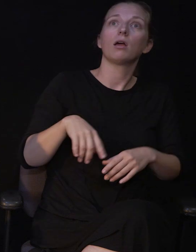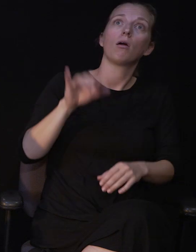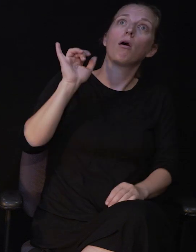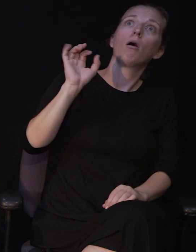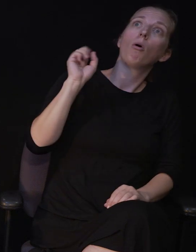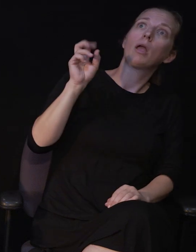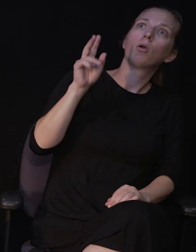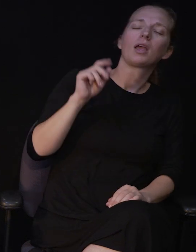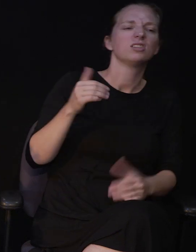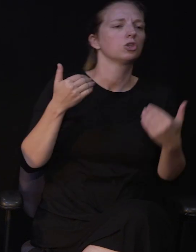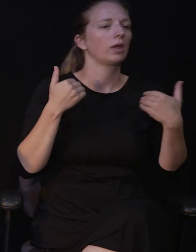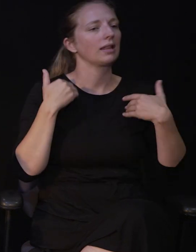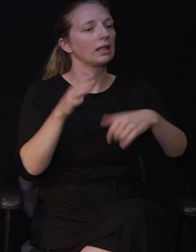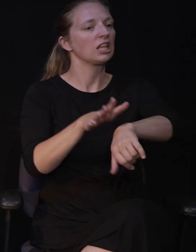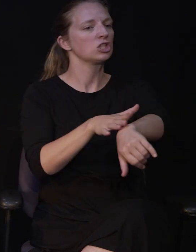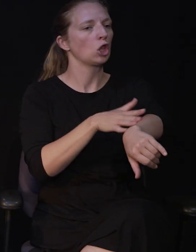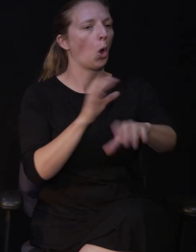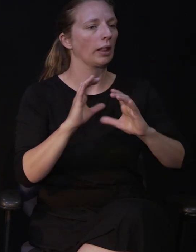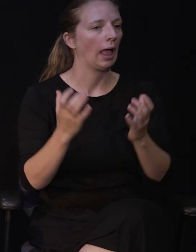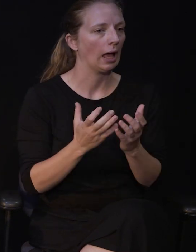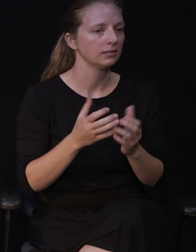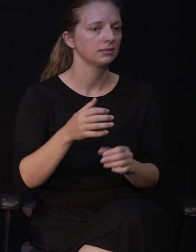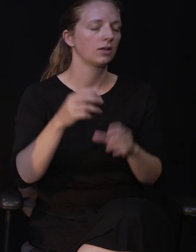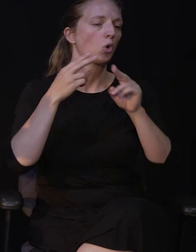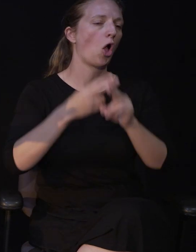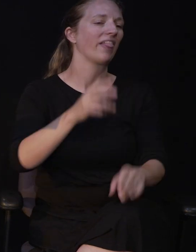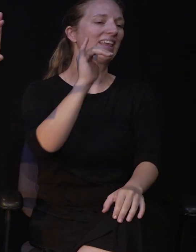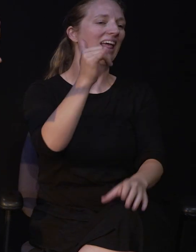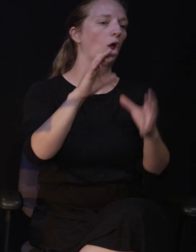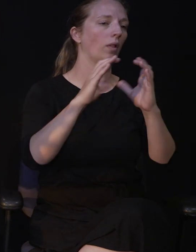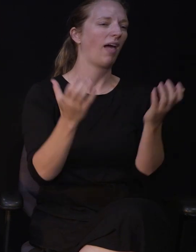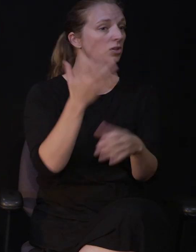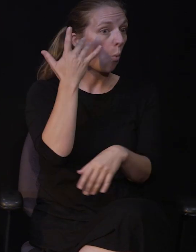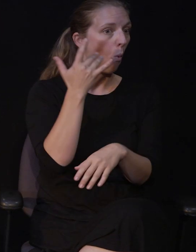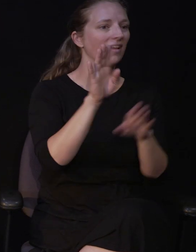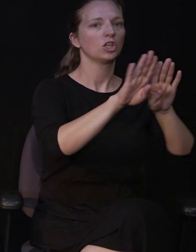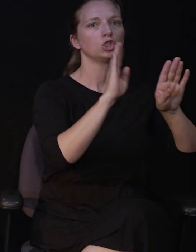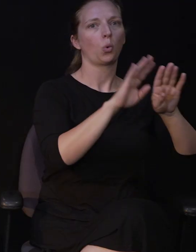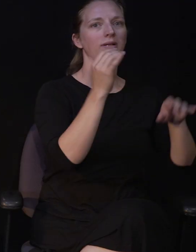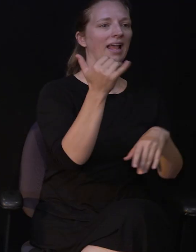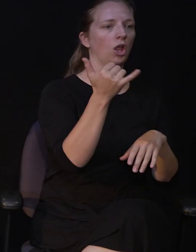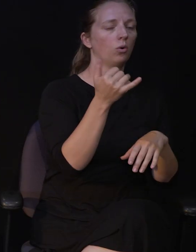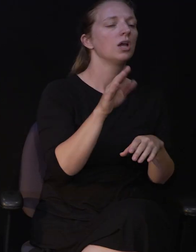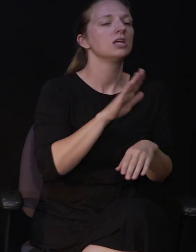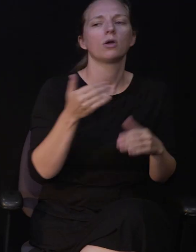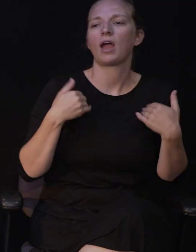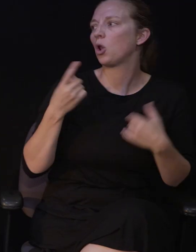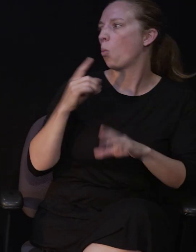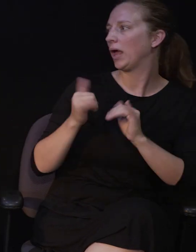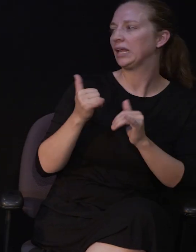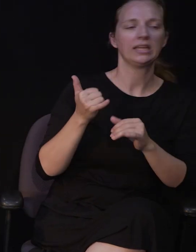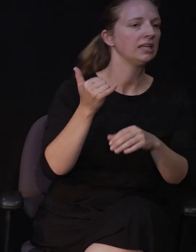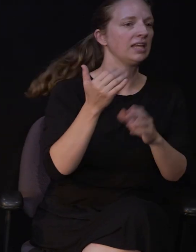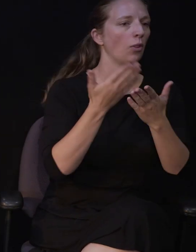slower learning disabilities, whatever class. It was called the yellow class because it was like a door that was yellow. We never had one yellow thing in our